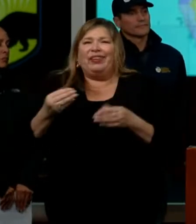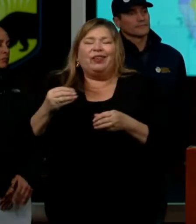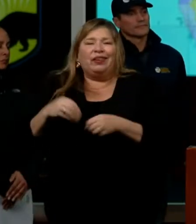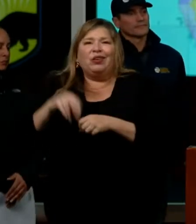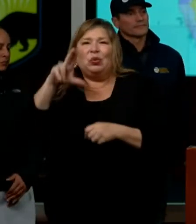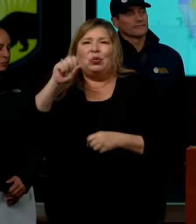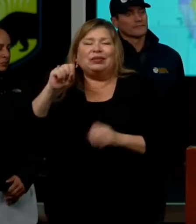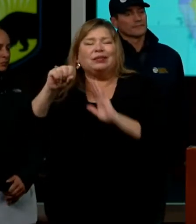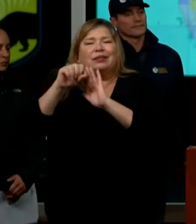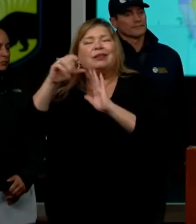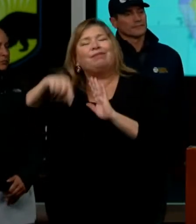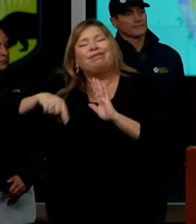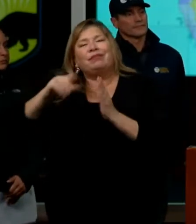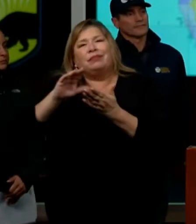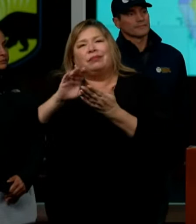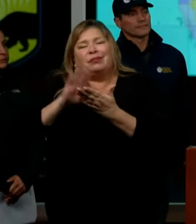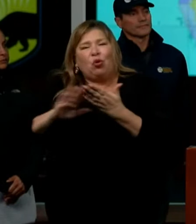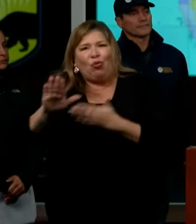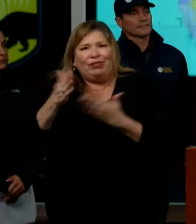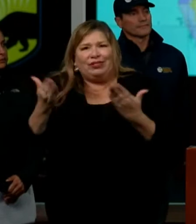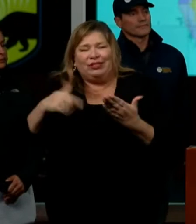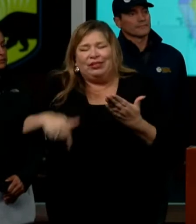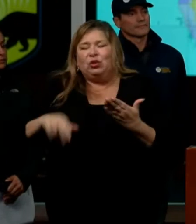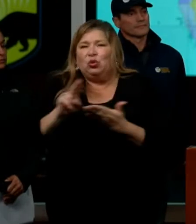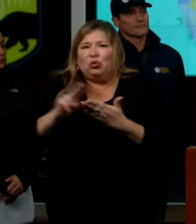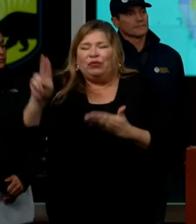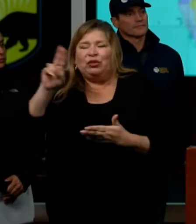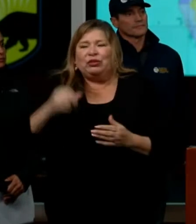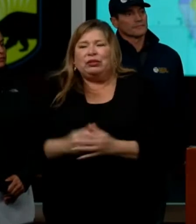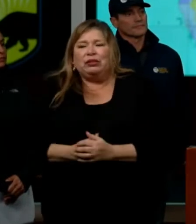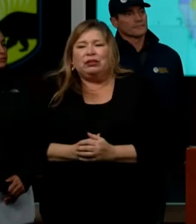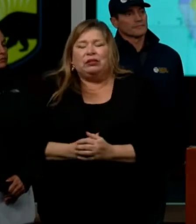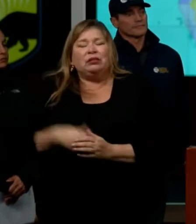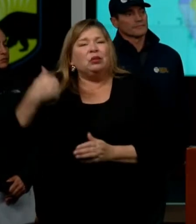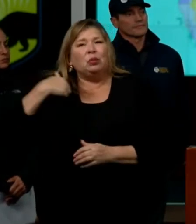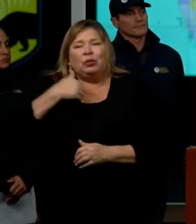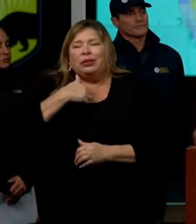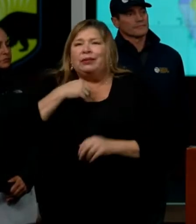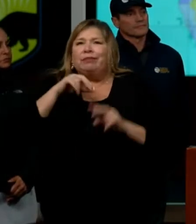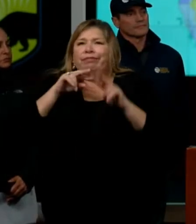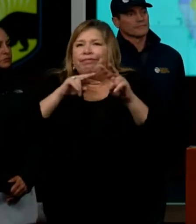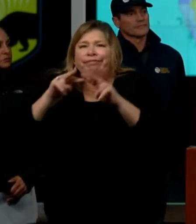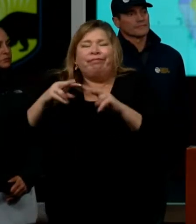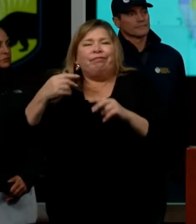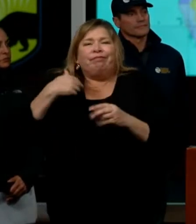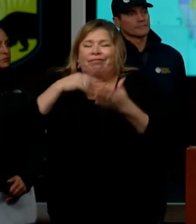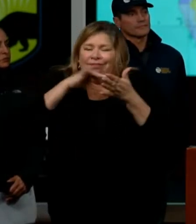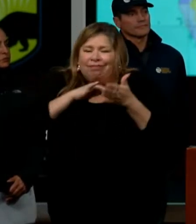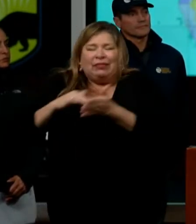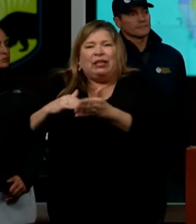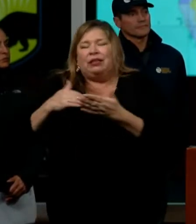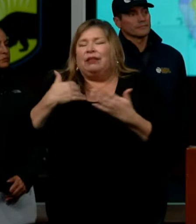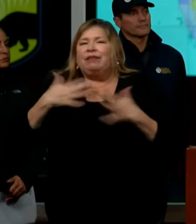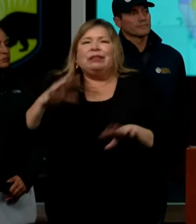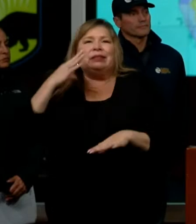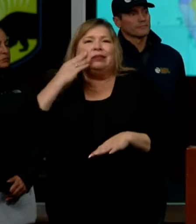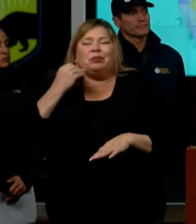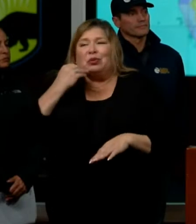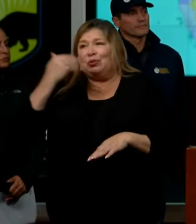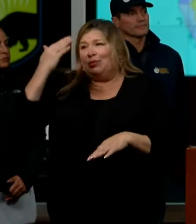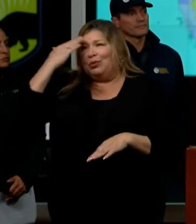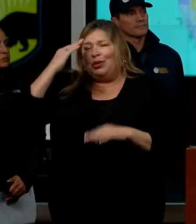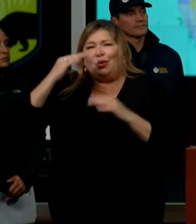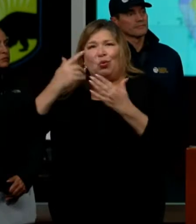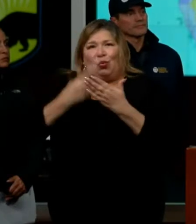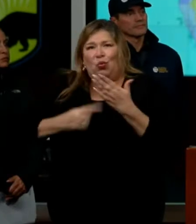we mindful of the frame and reference, we're very experienced in understanding them in terms of the natural